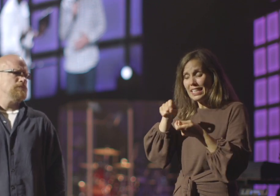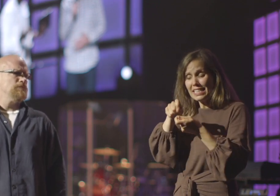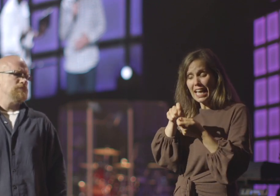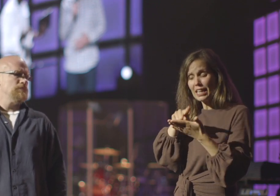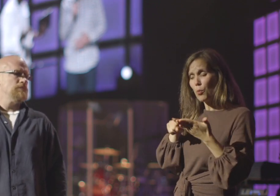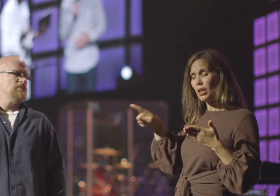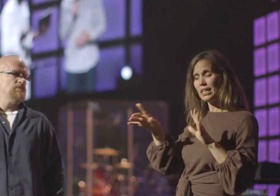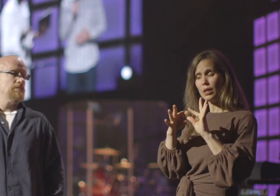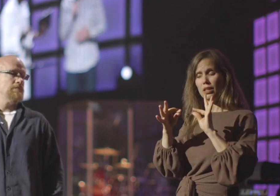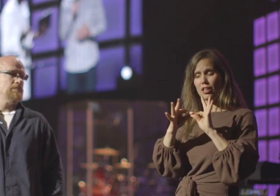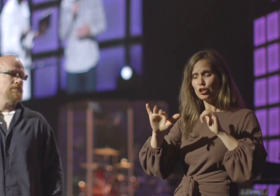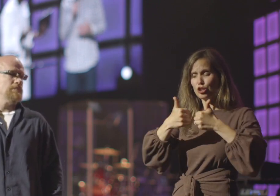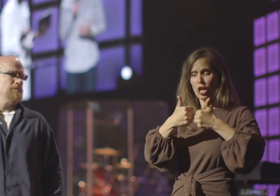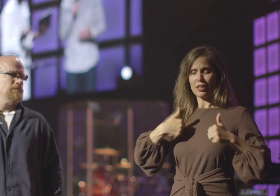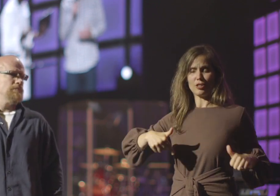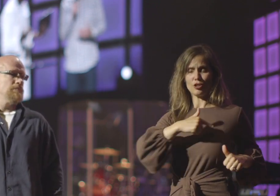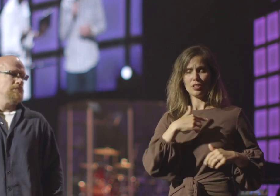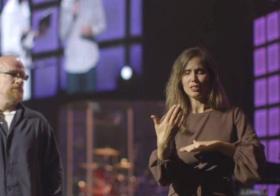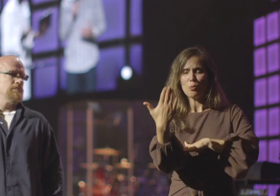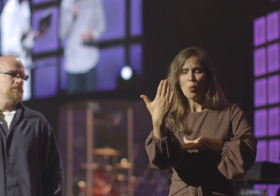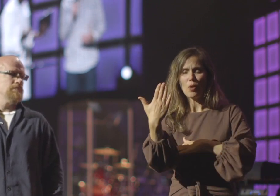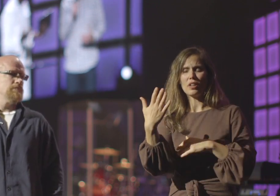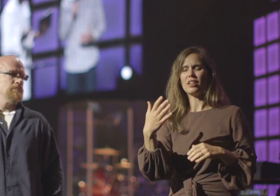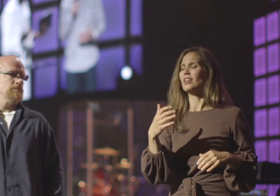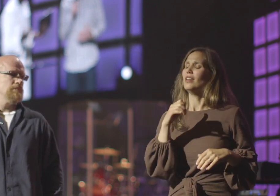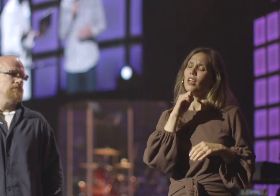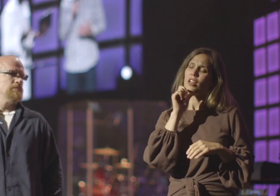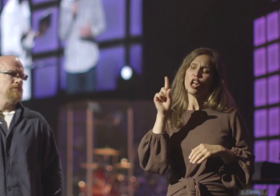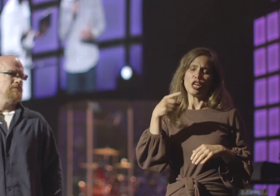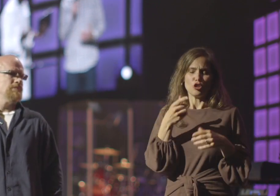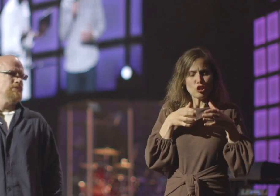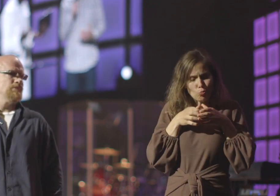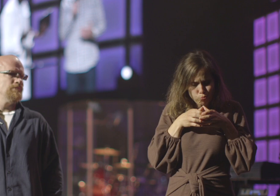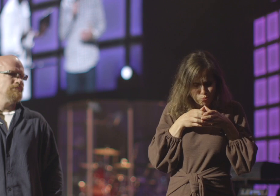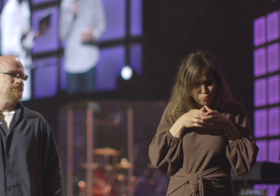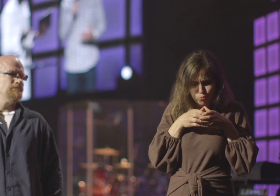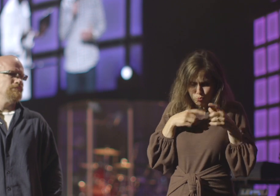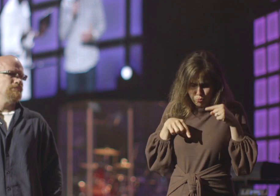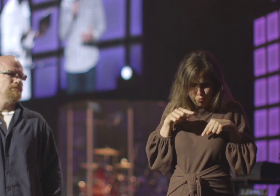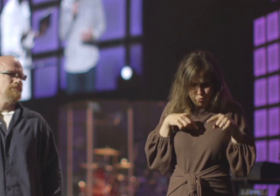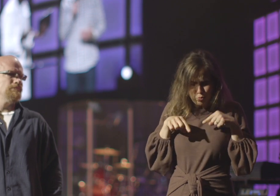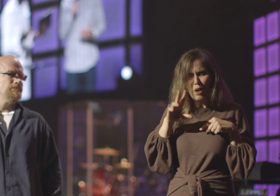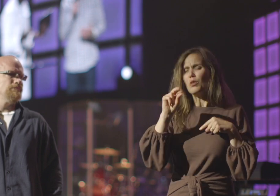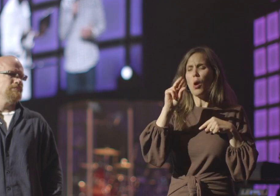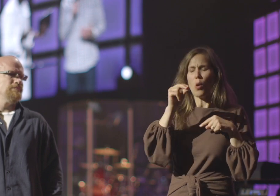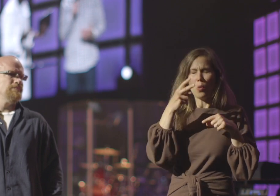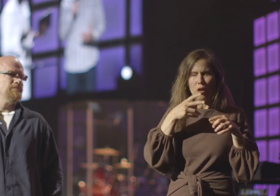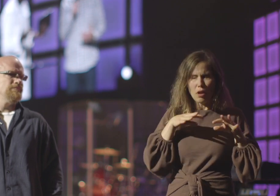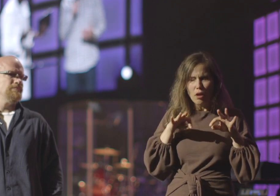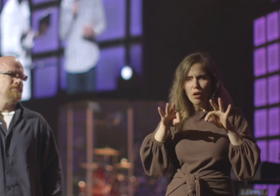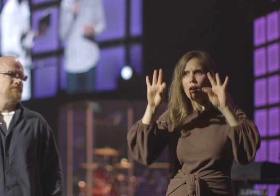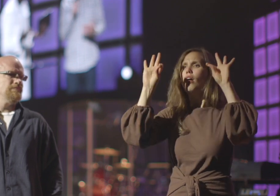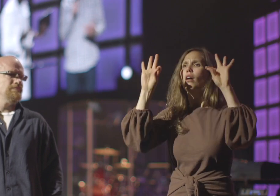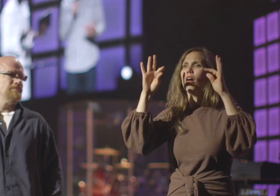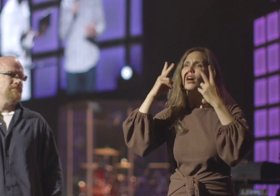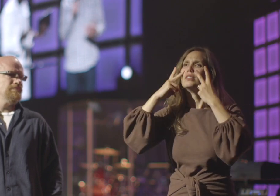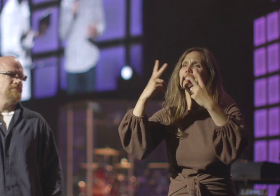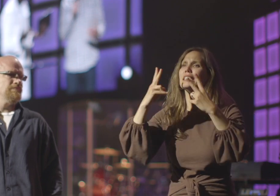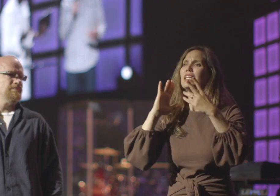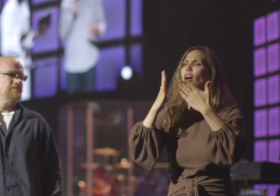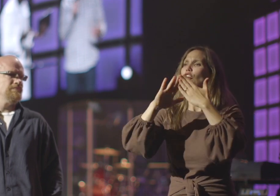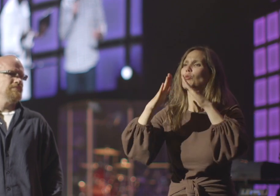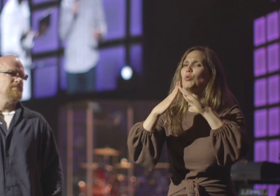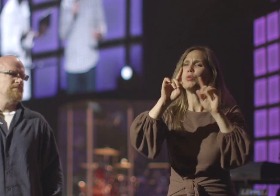here this morning. That is to go beyond our four and to begin to look into our communities, into